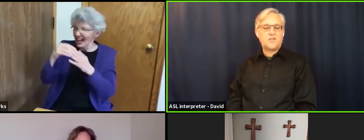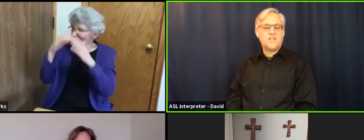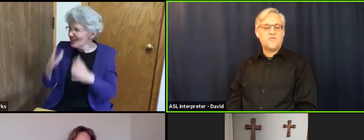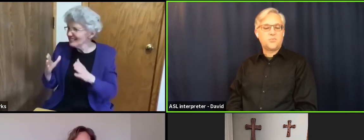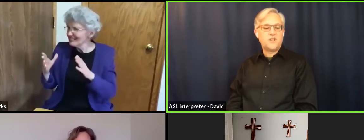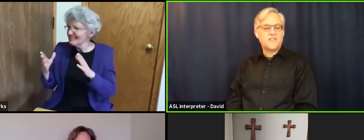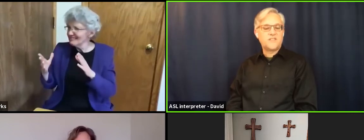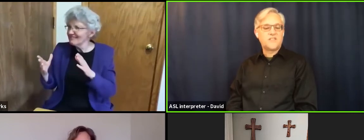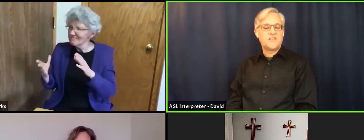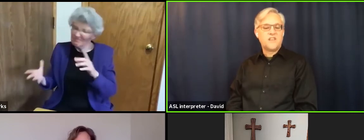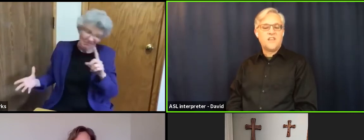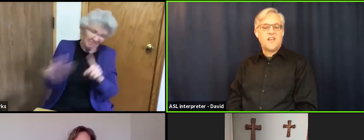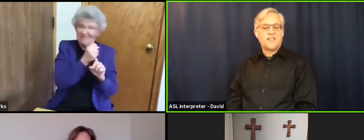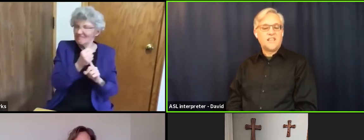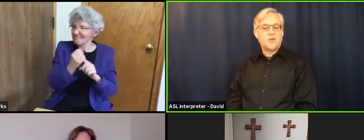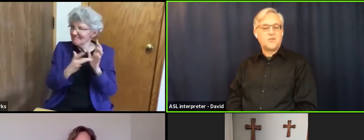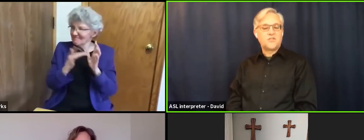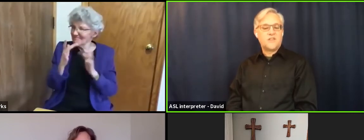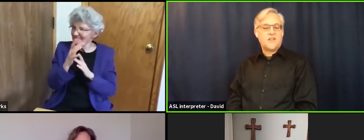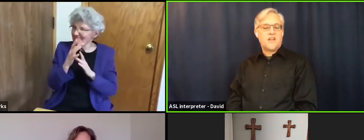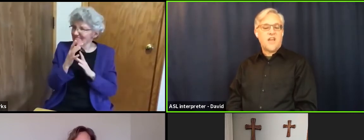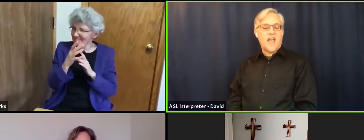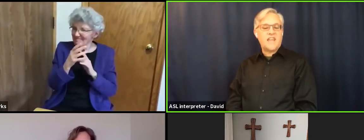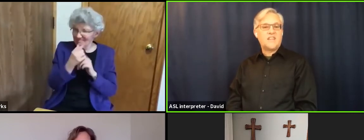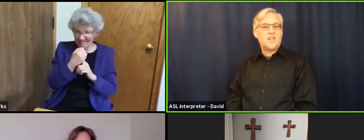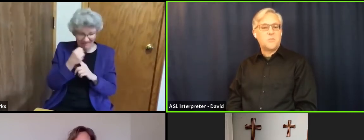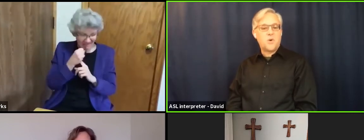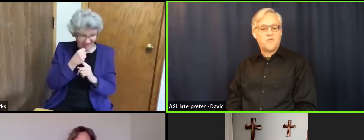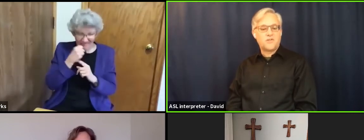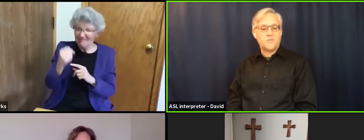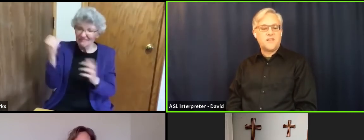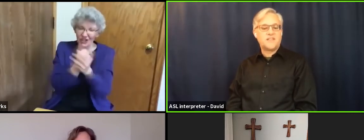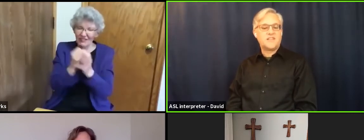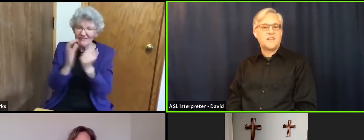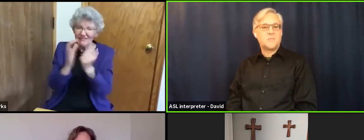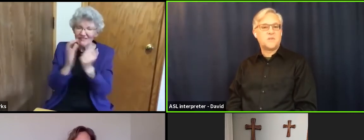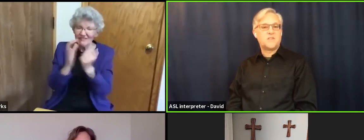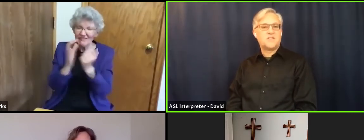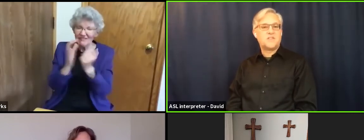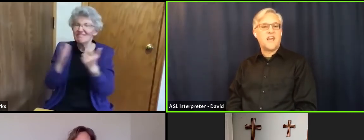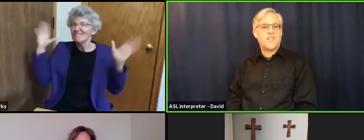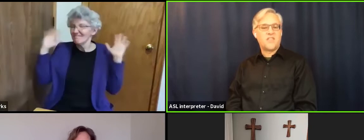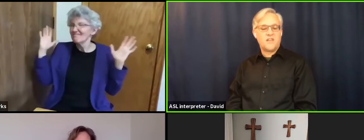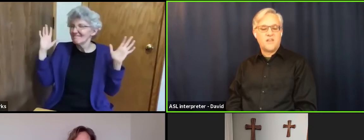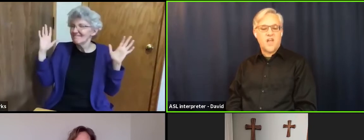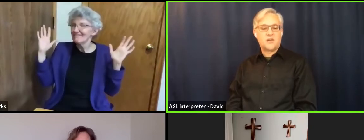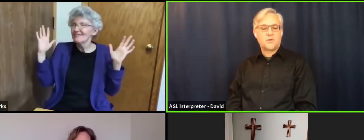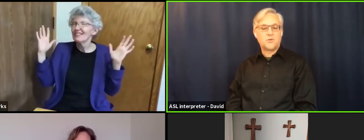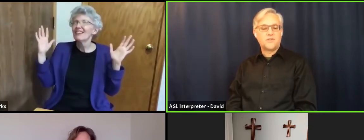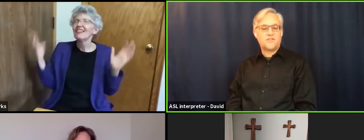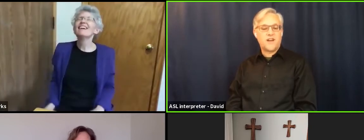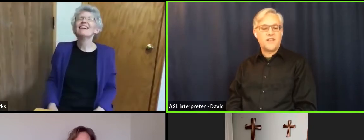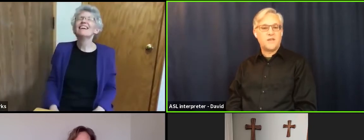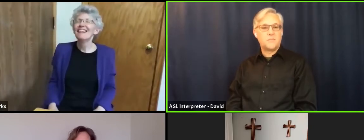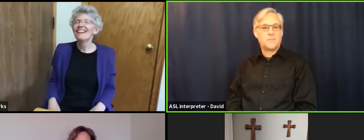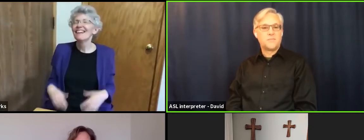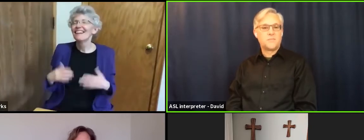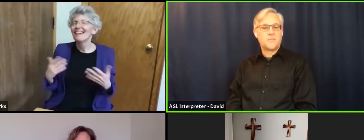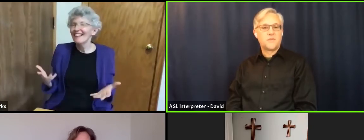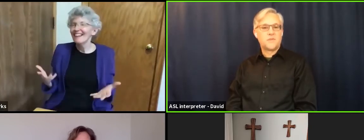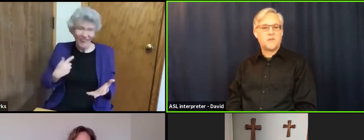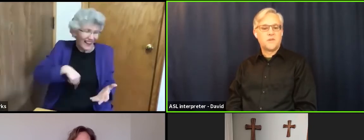And now our chief priests and leaders handed him over to be condemned to death and crucified